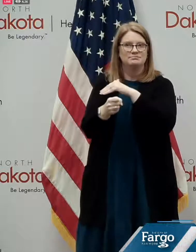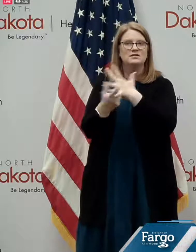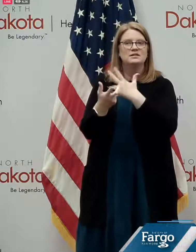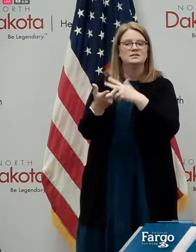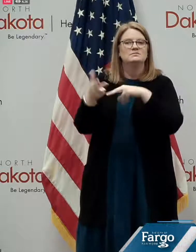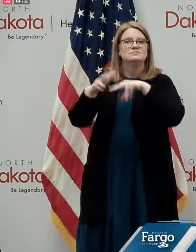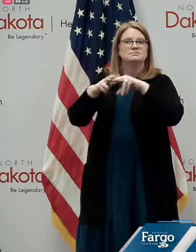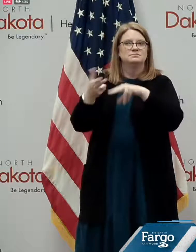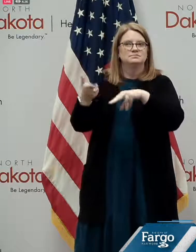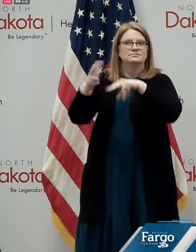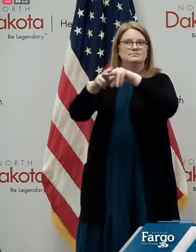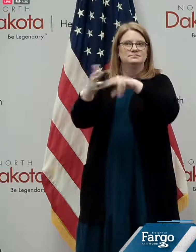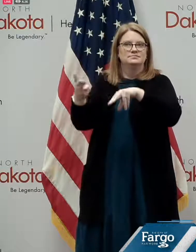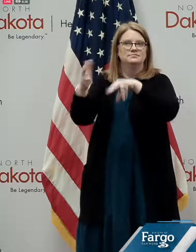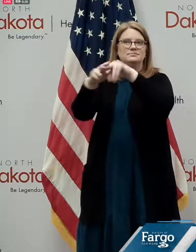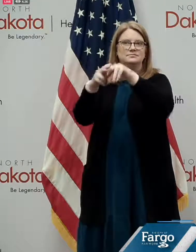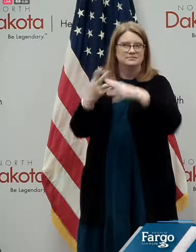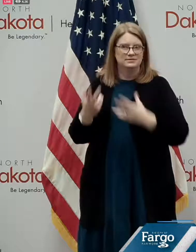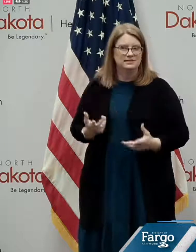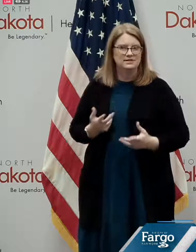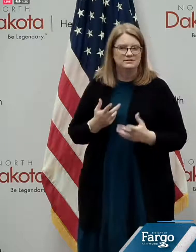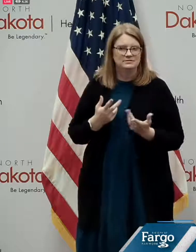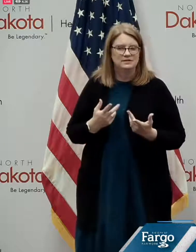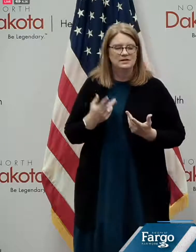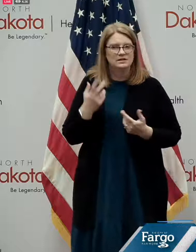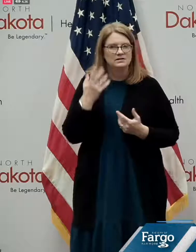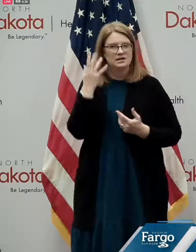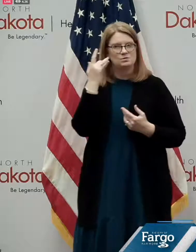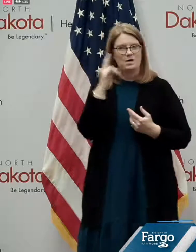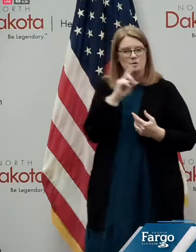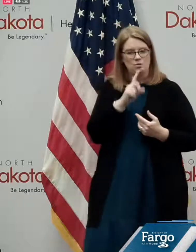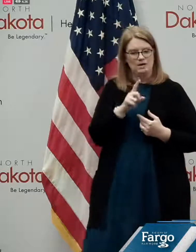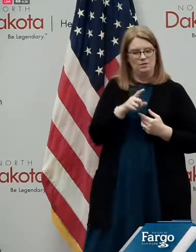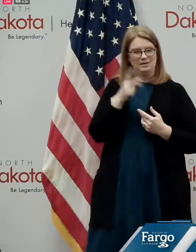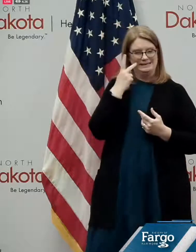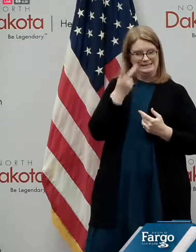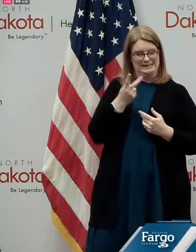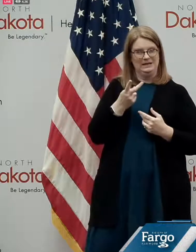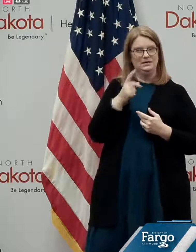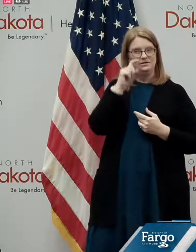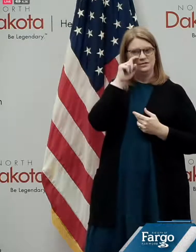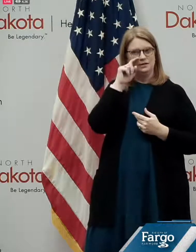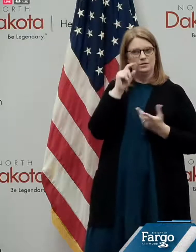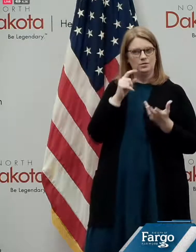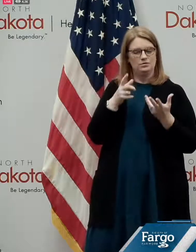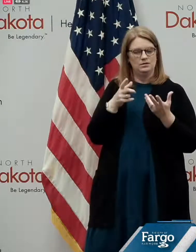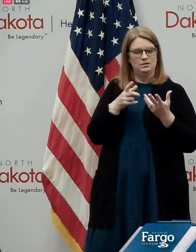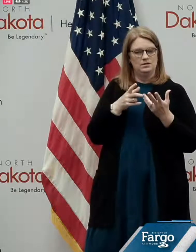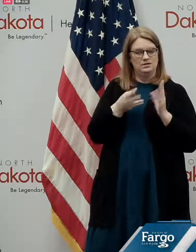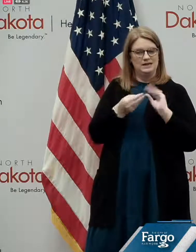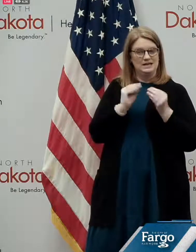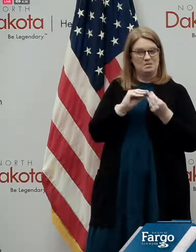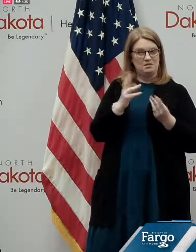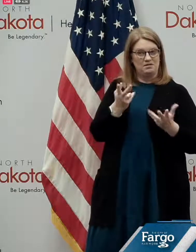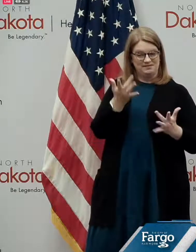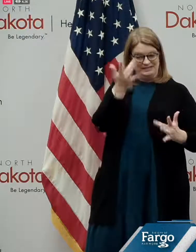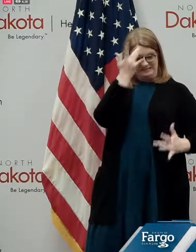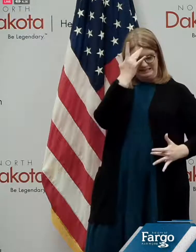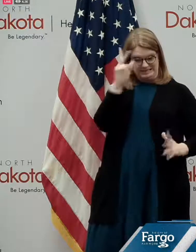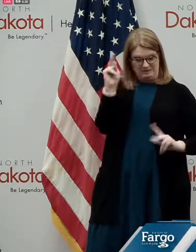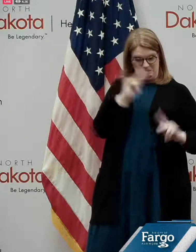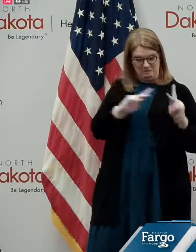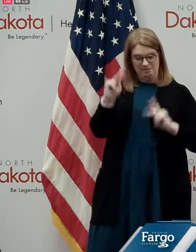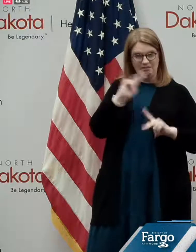trailing indicator. So that's why we want to look at the point positive, the point prevalence rate, and the active cases. Those are more of our